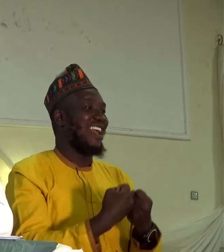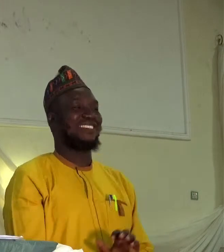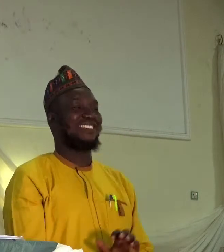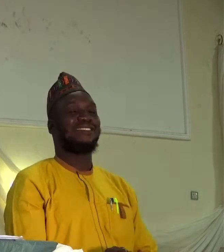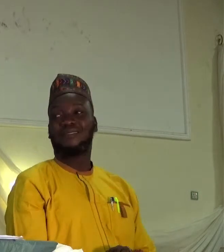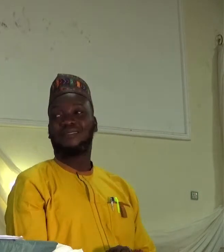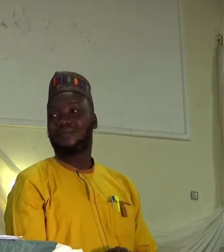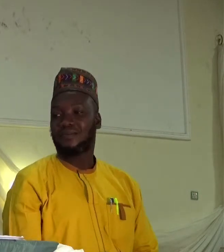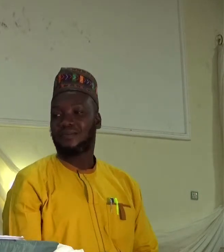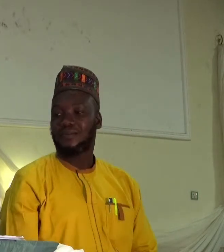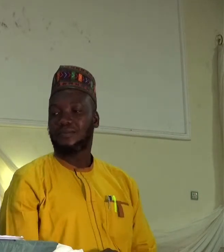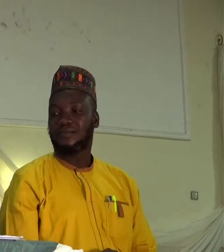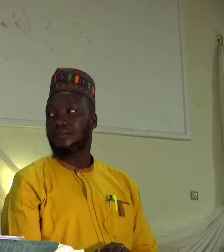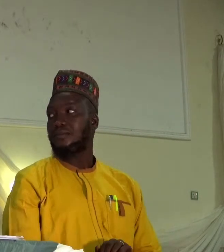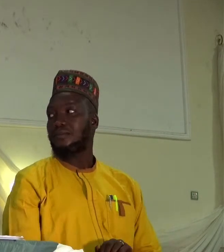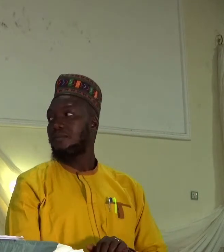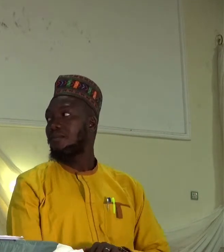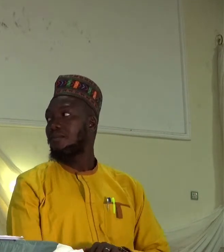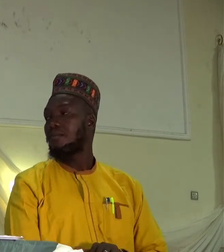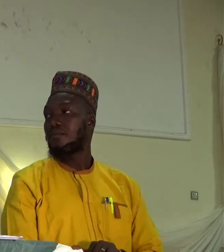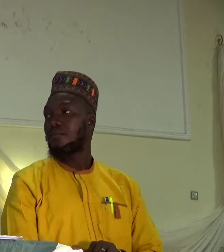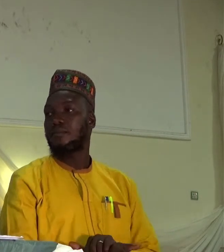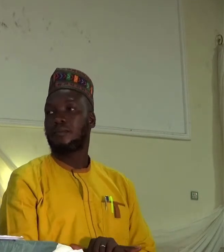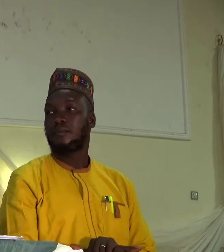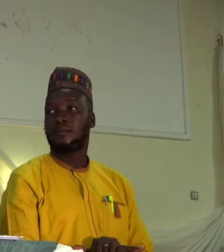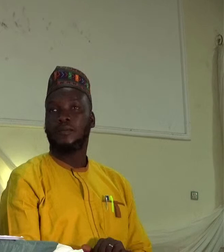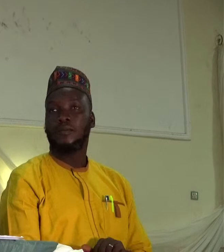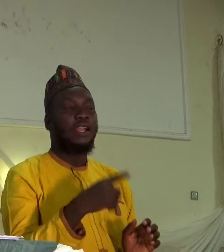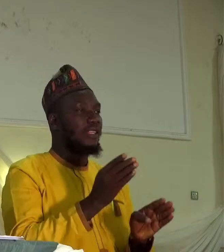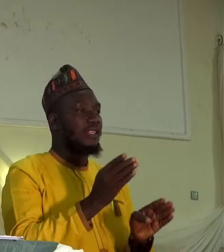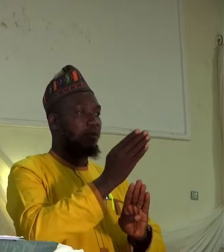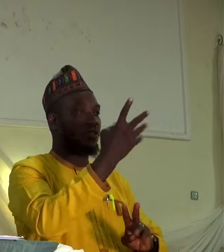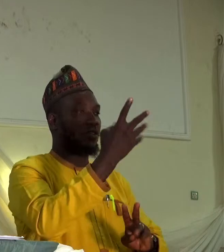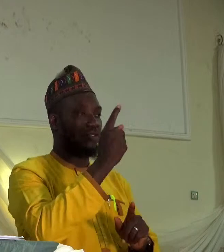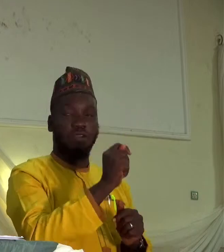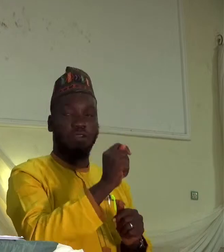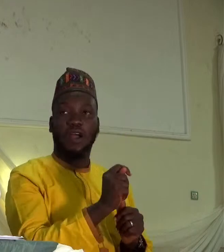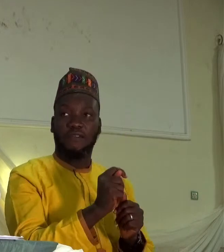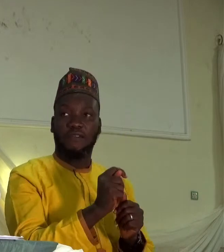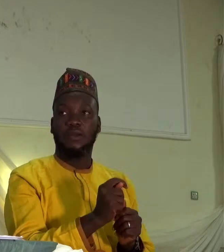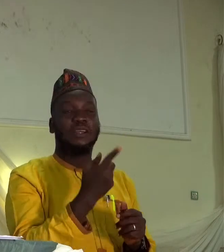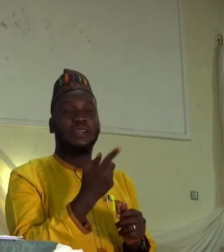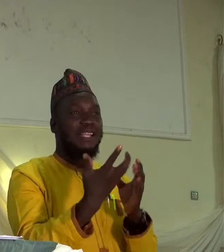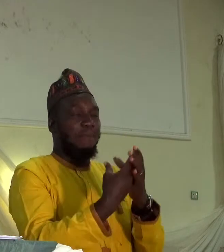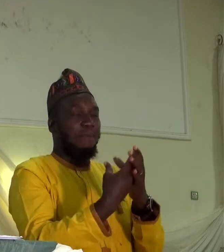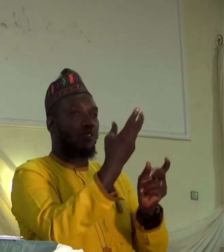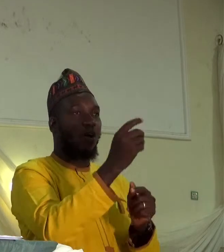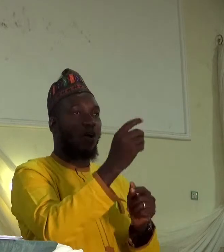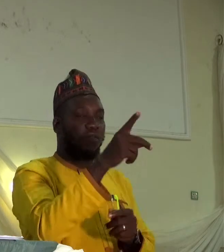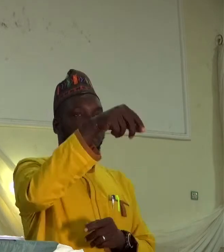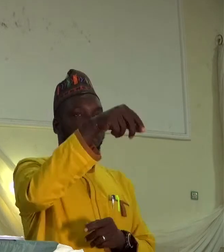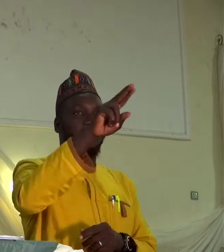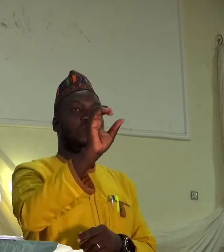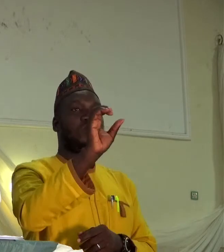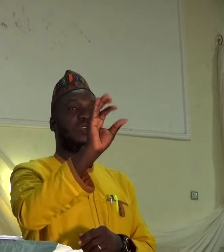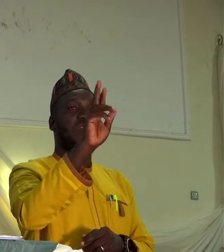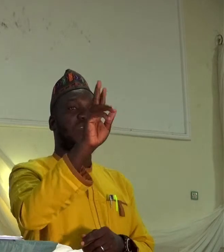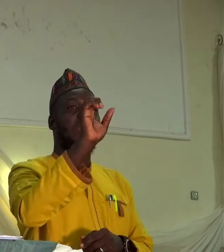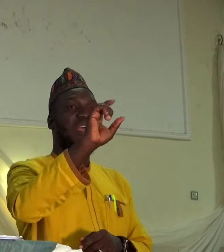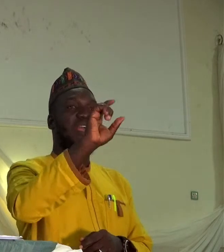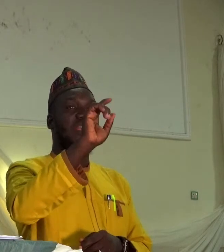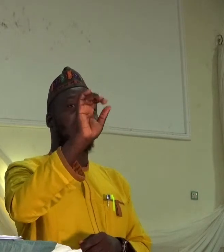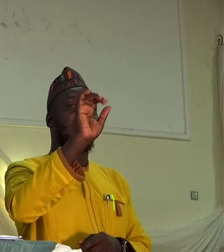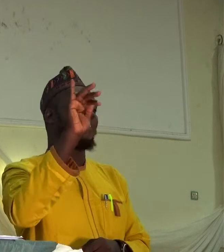first global in the field of government efficiency, the quality of government decisions, the absence of bureaucracy and good management of public